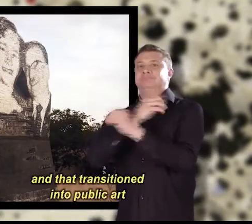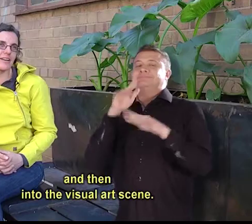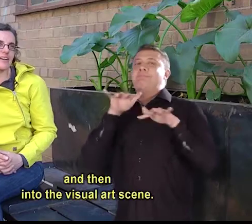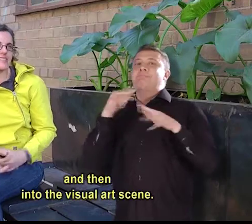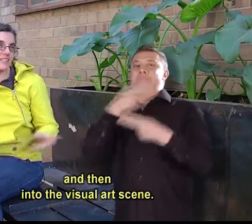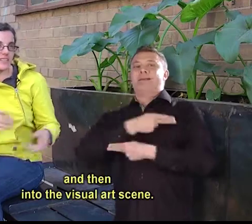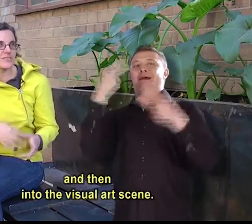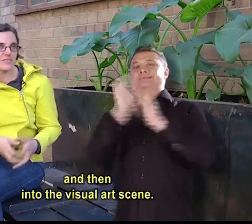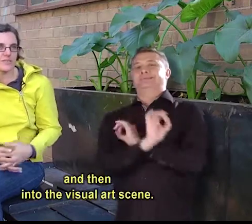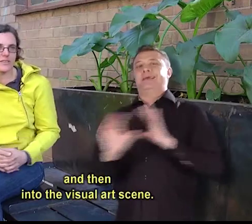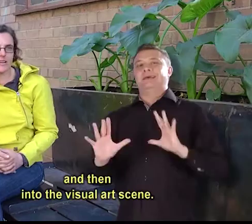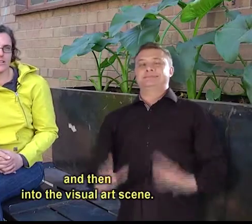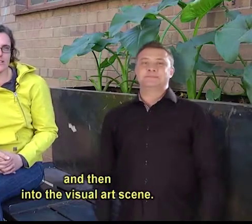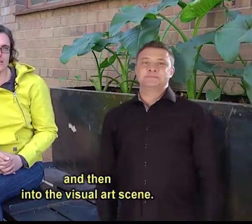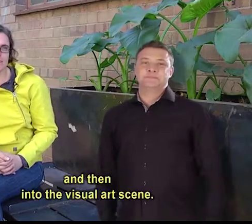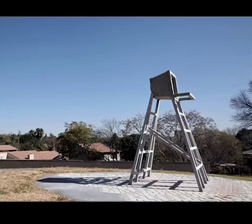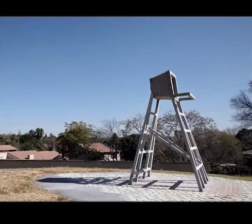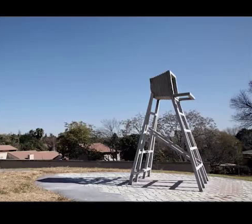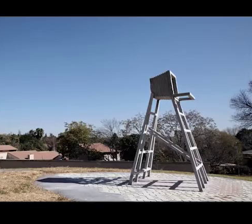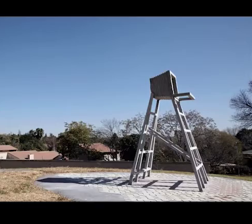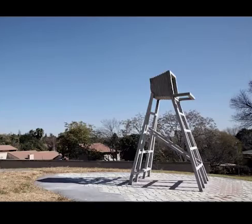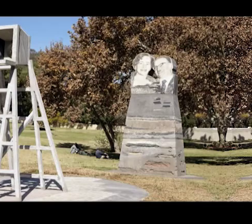the public art and then into the visual art scene.